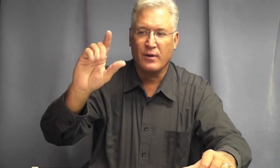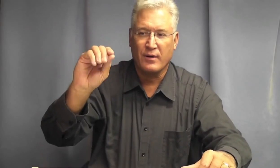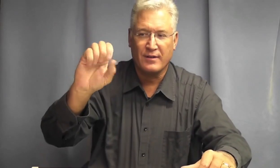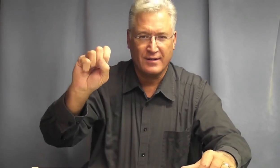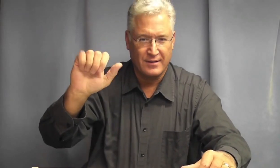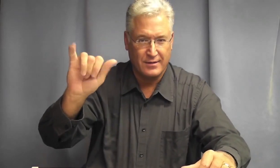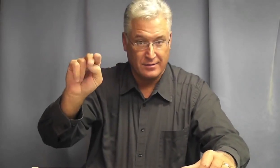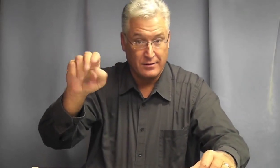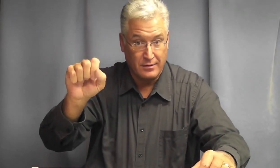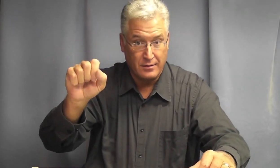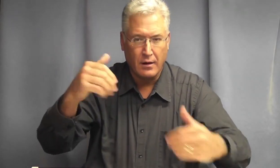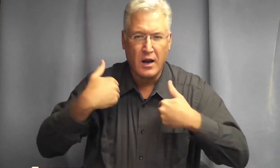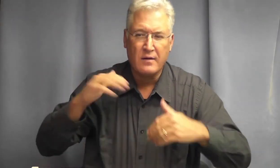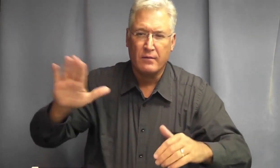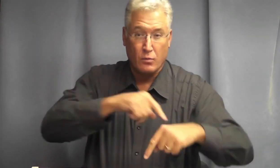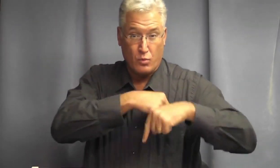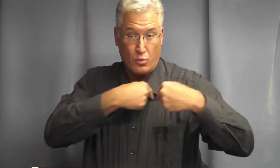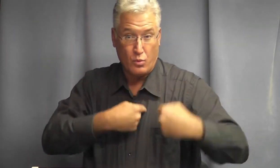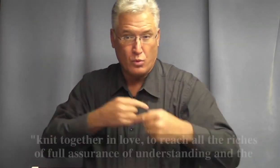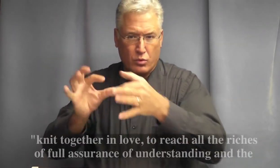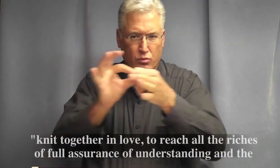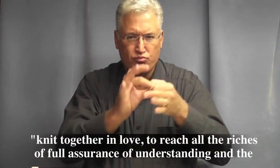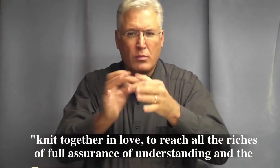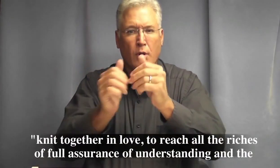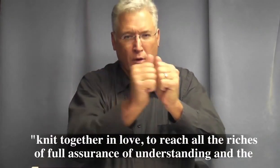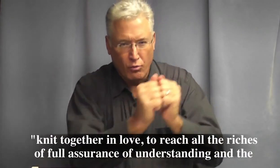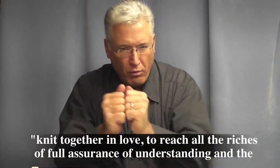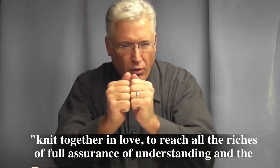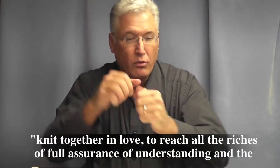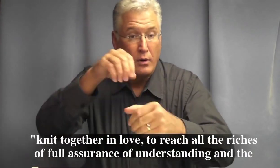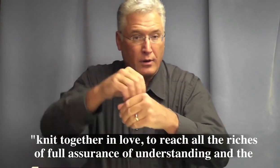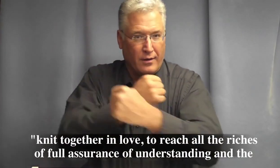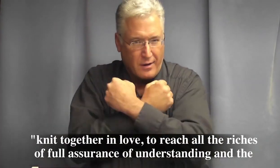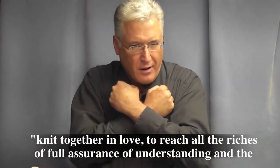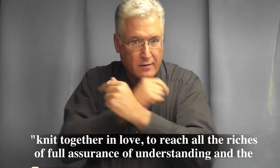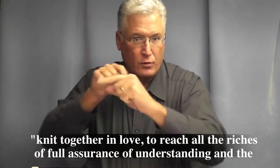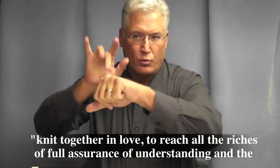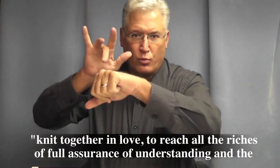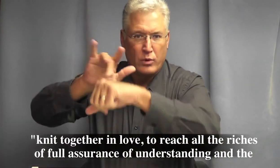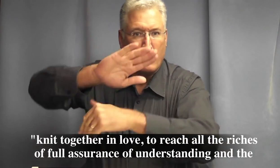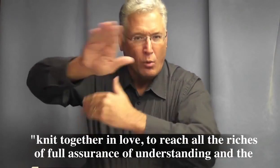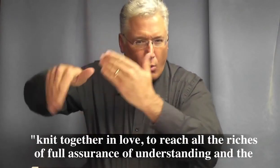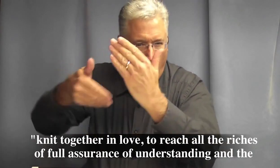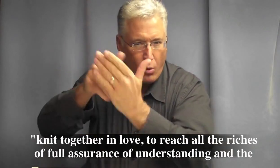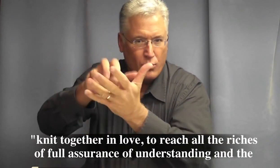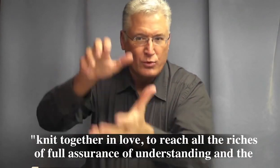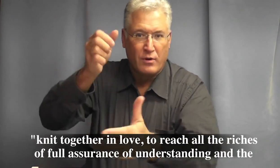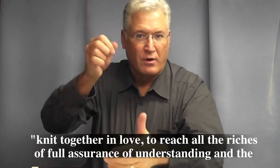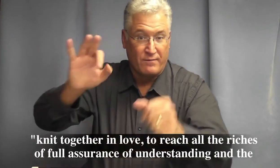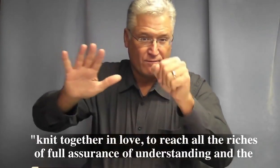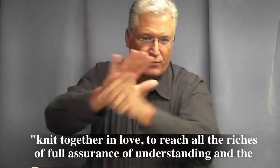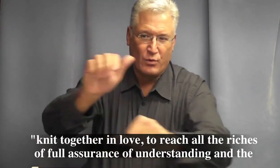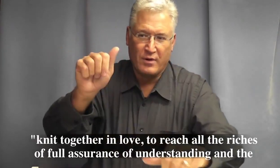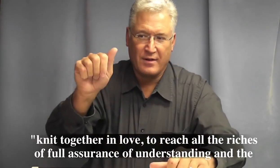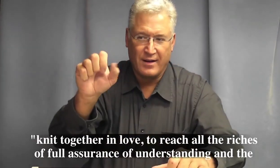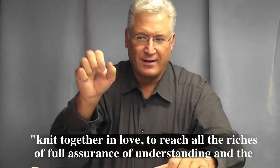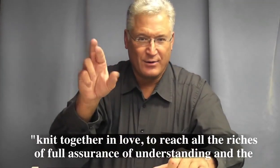to encourage the Colossians, to have their hearts knit together in love, to reach all the riches of full